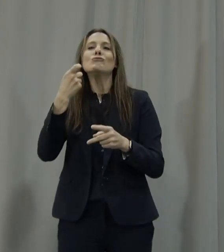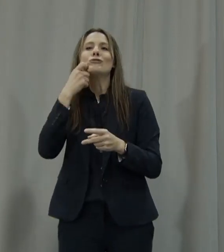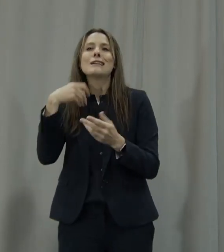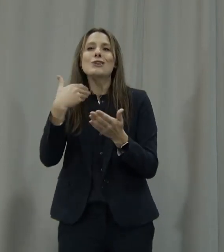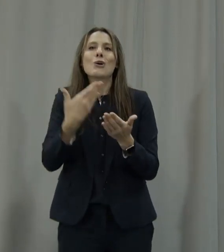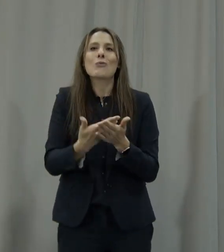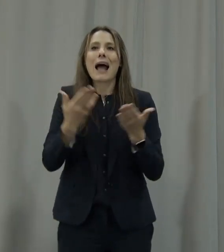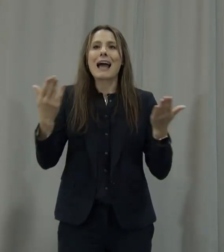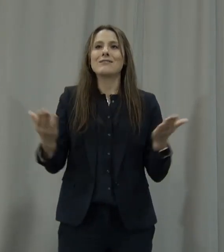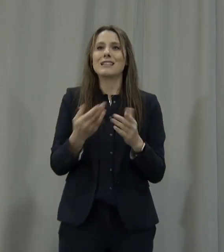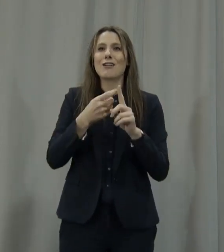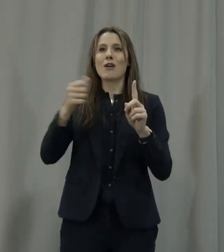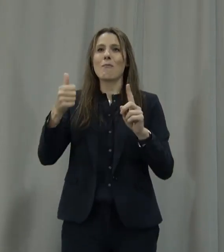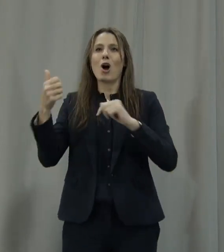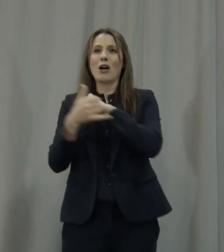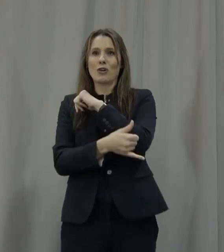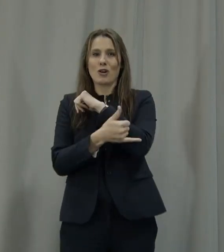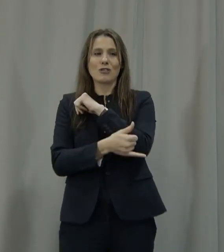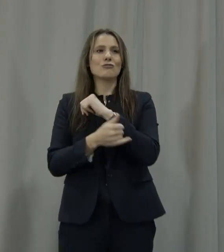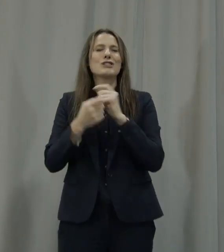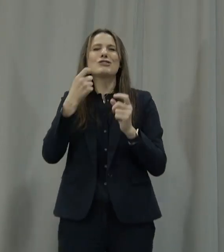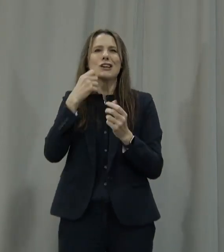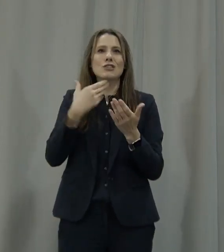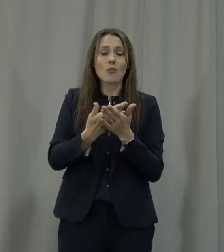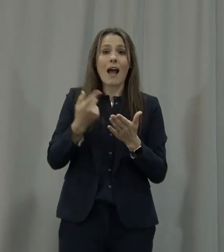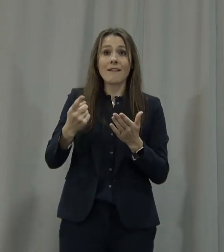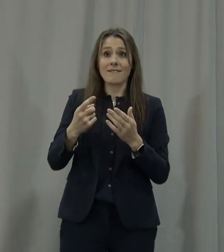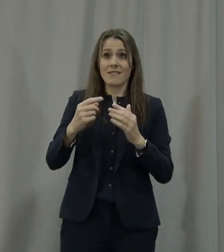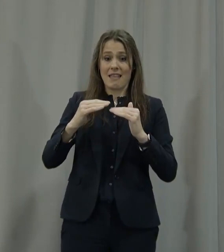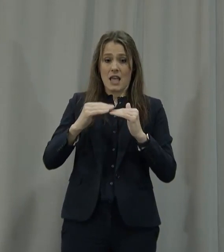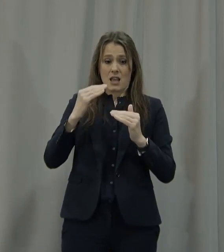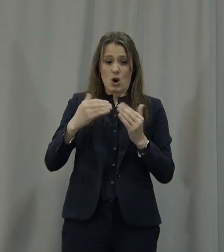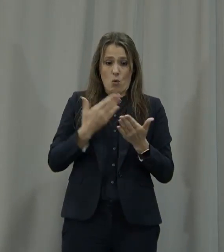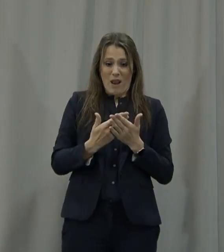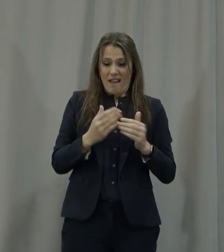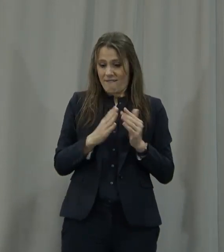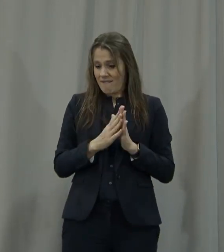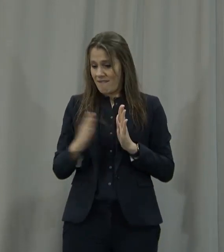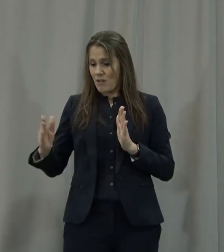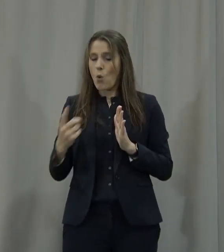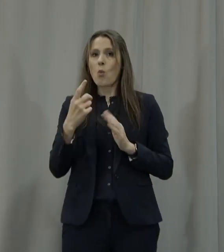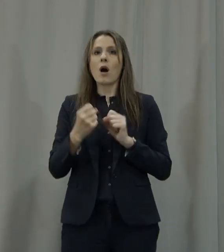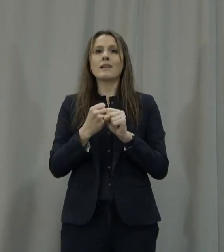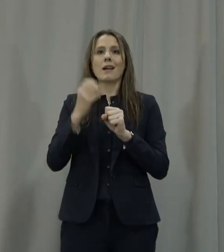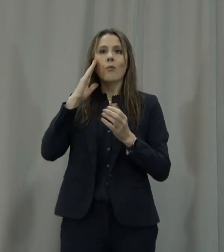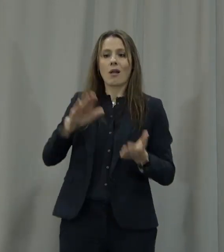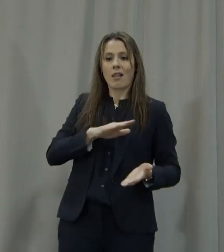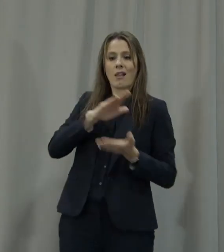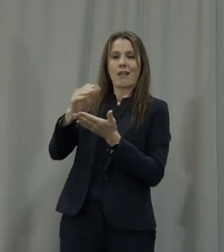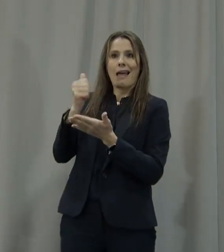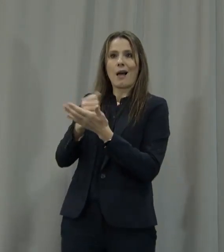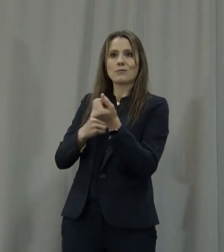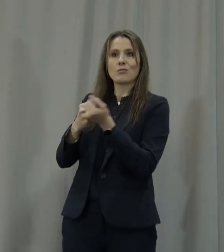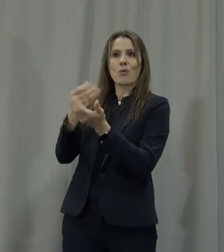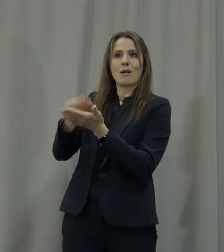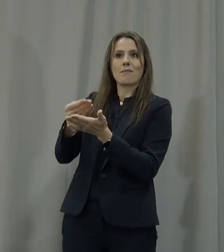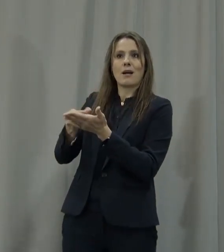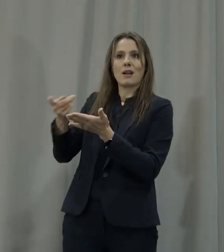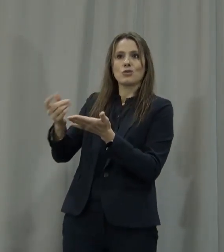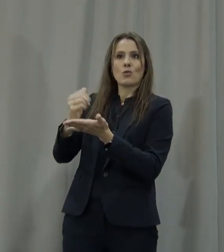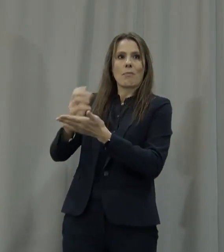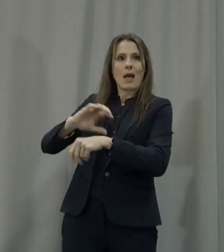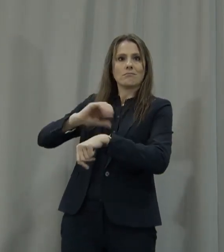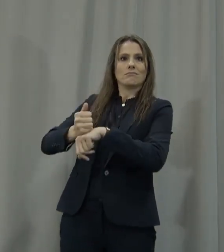other immigrant families for up to 1 year while they're getting established here in Michigan. OGM will distribute the funds to